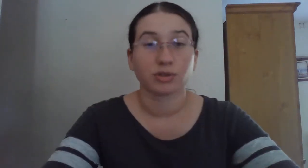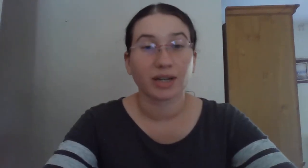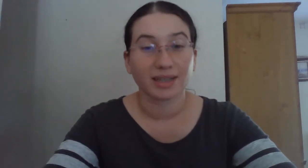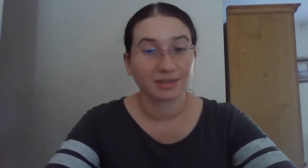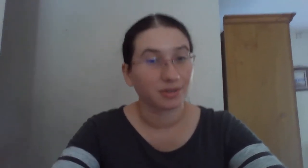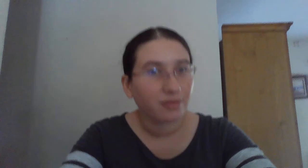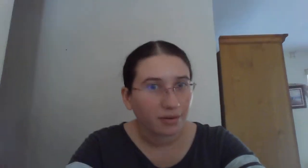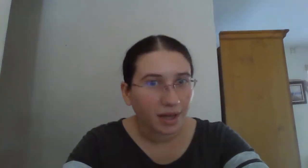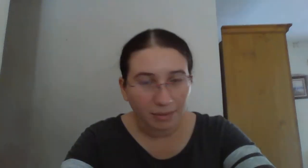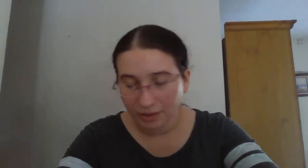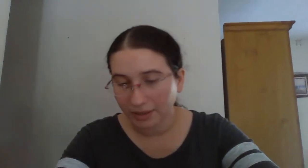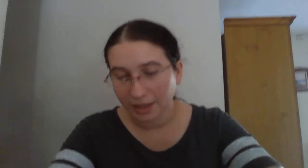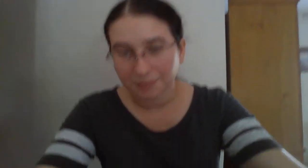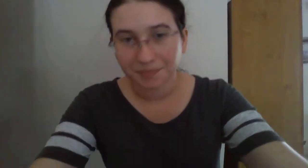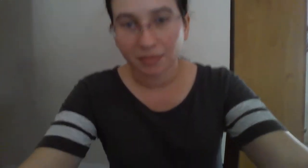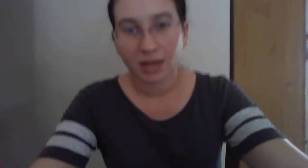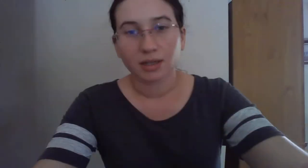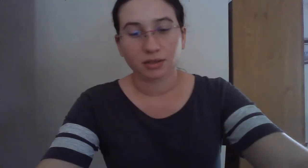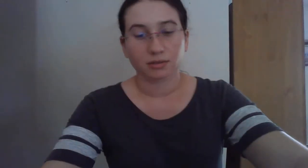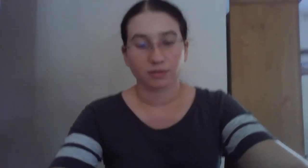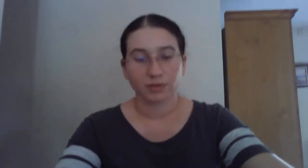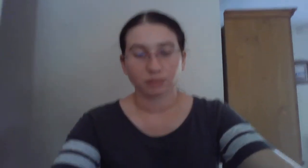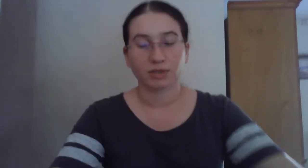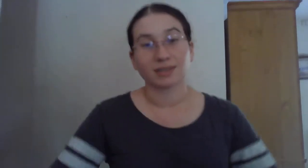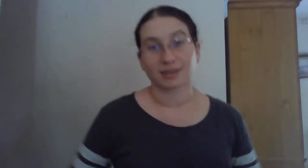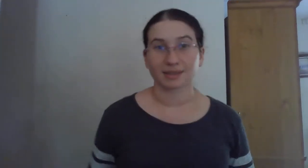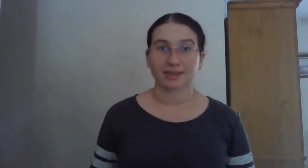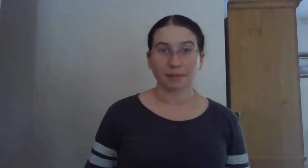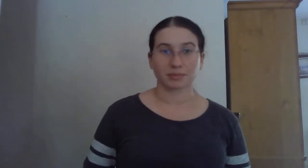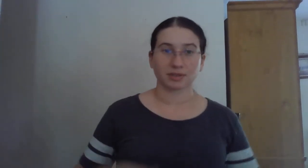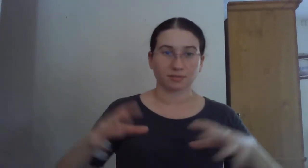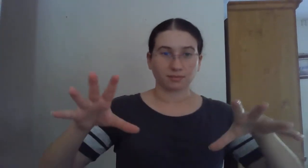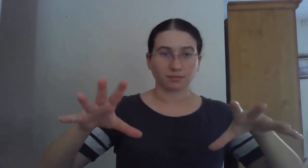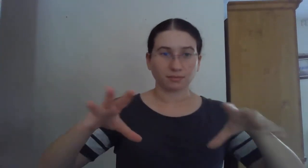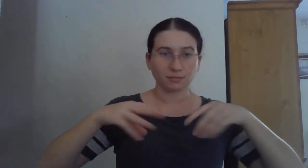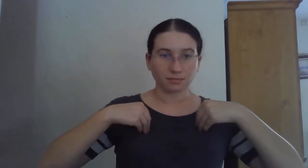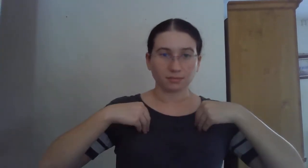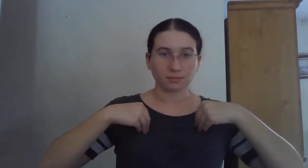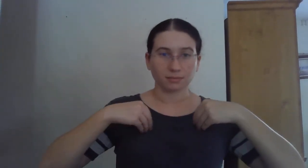straight into the vocabulary now. So the first word is accept.